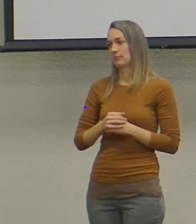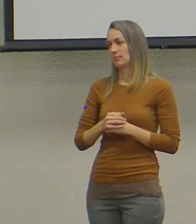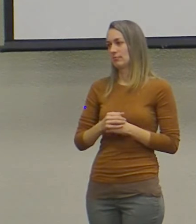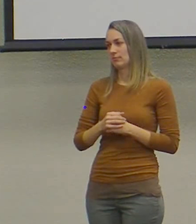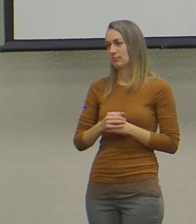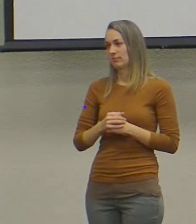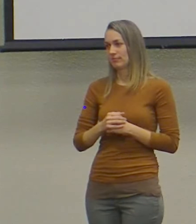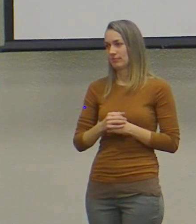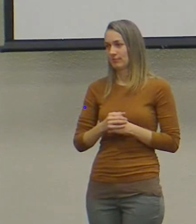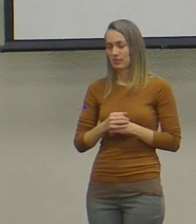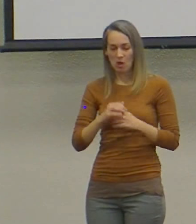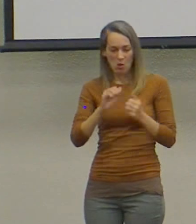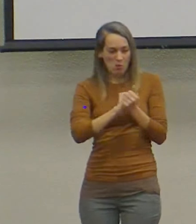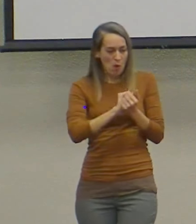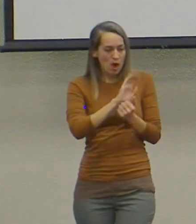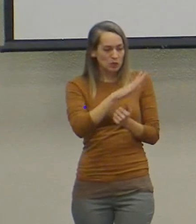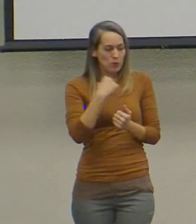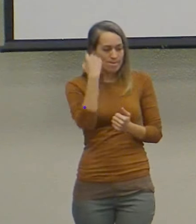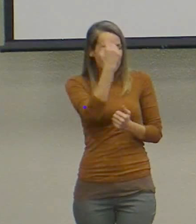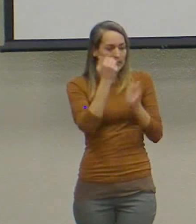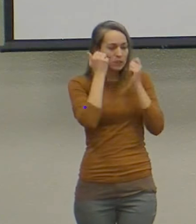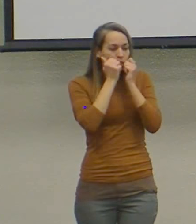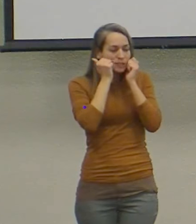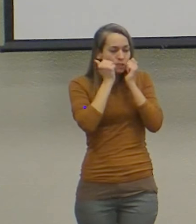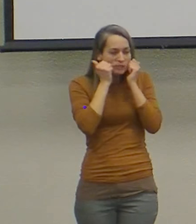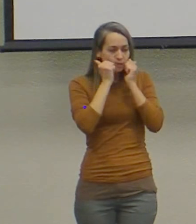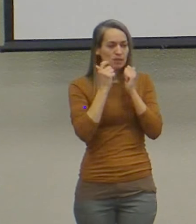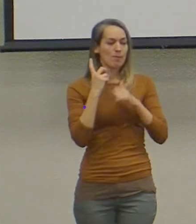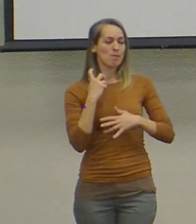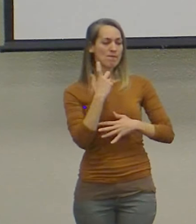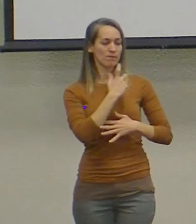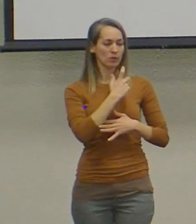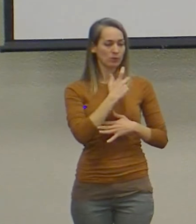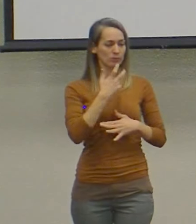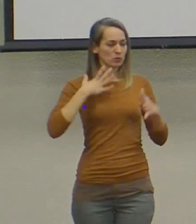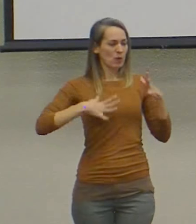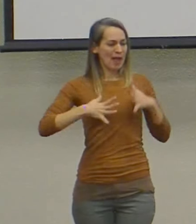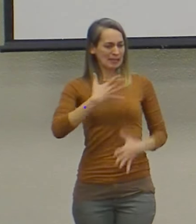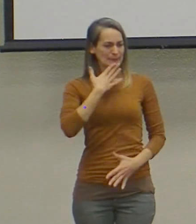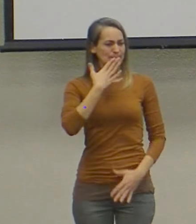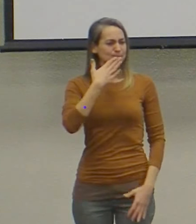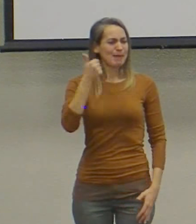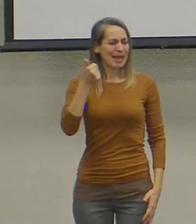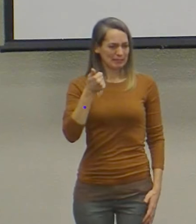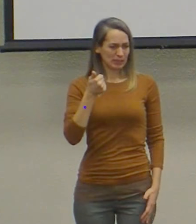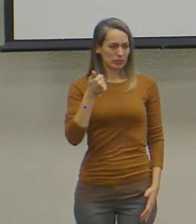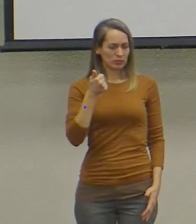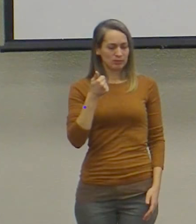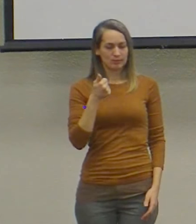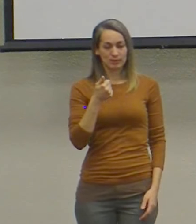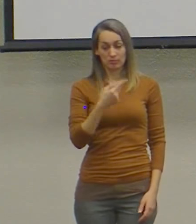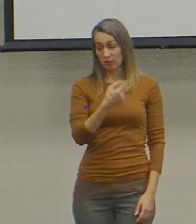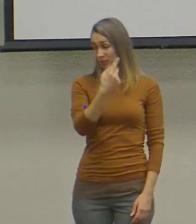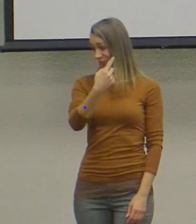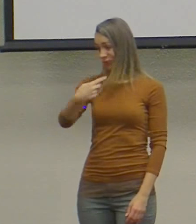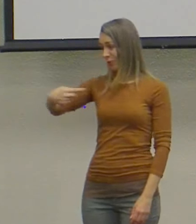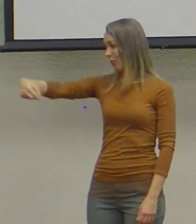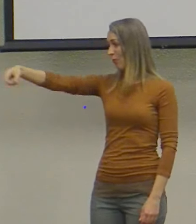Wash your face. Put on some perfume. Dress in your best clothes. And she's on her